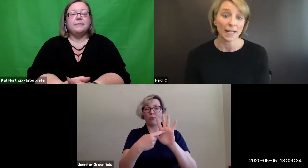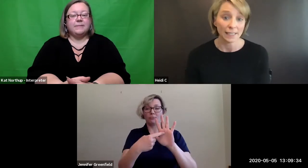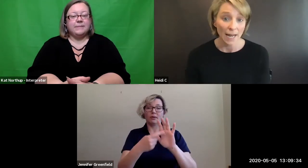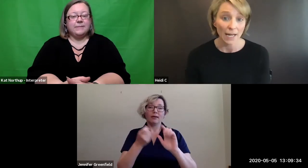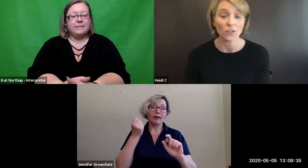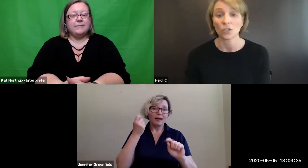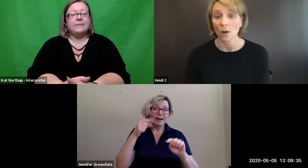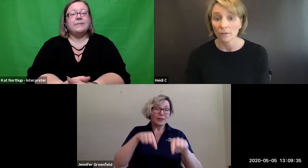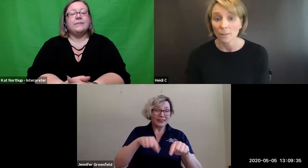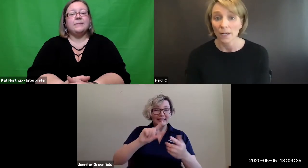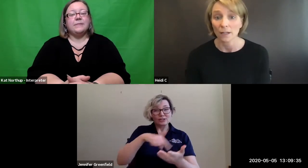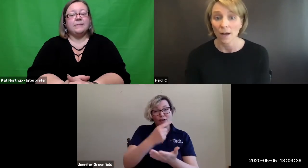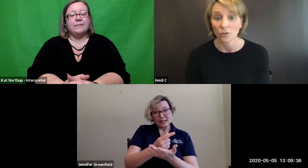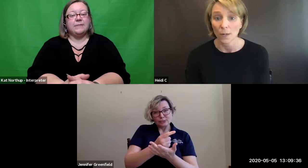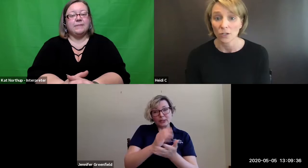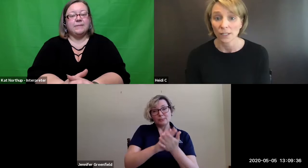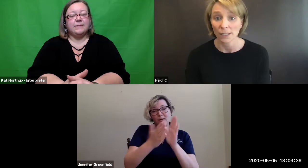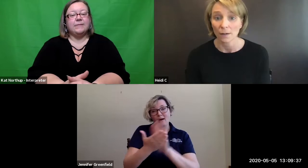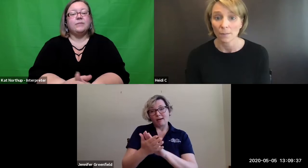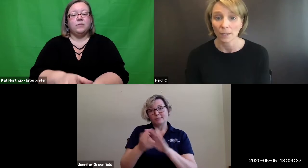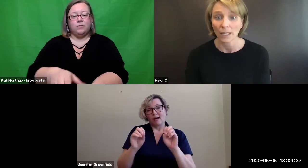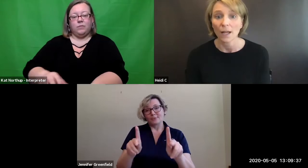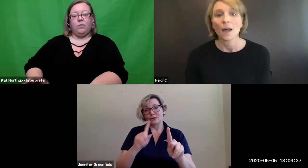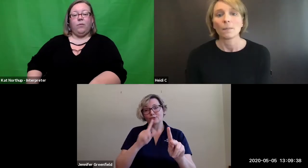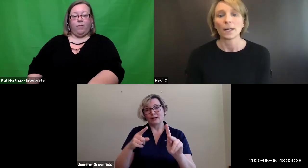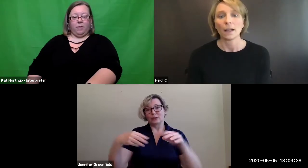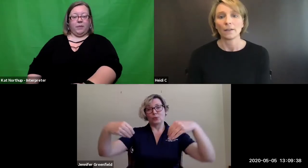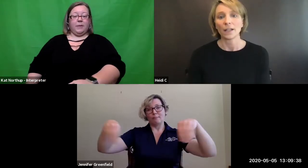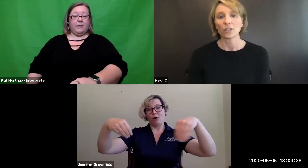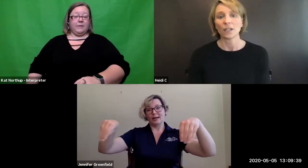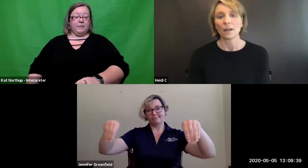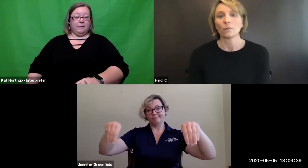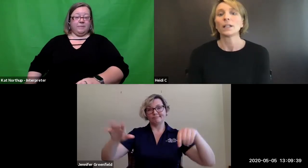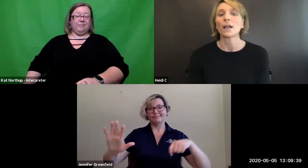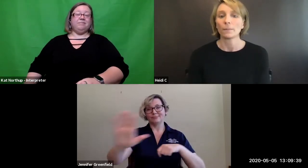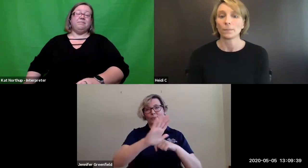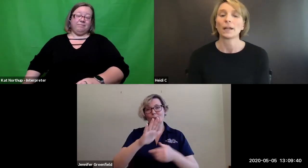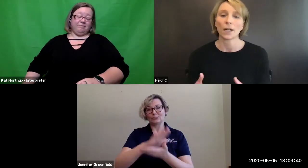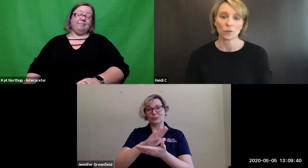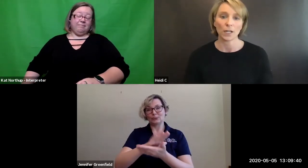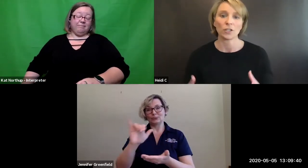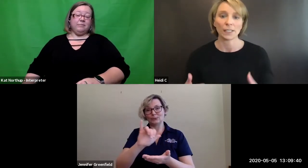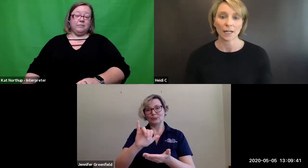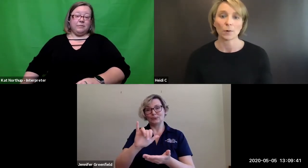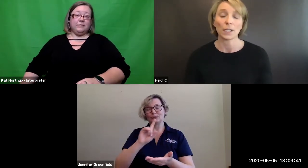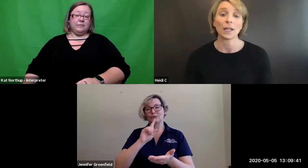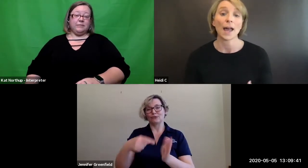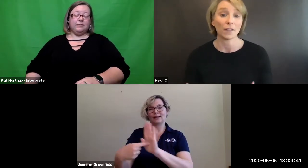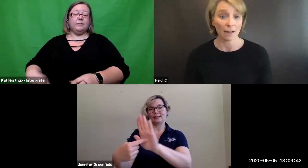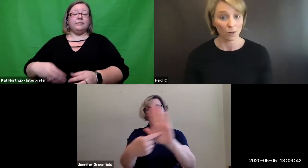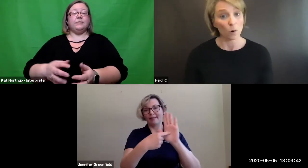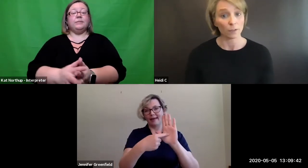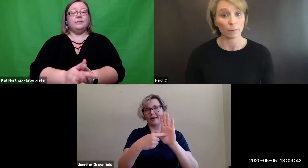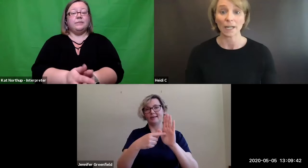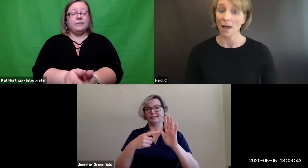the next day, to show everybody the graduation ceremony. But eventually, really, that graduation ceremony, having